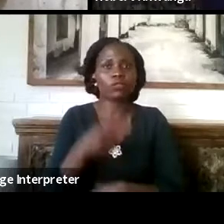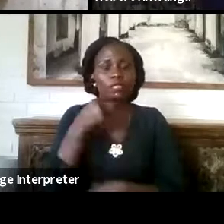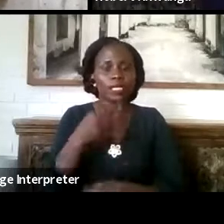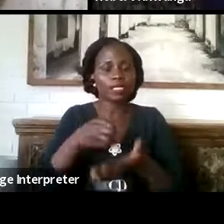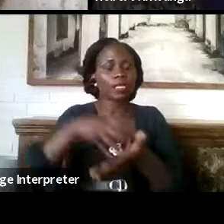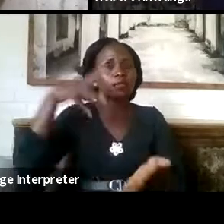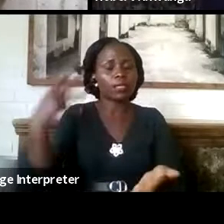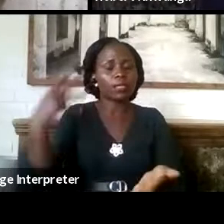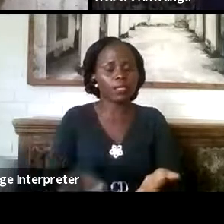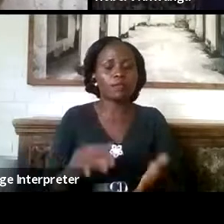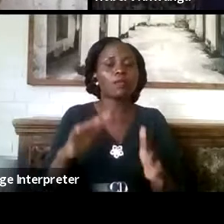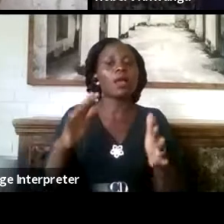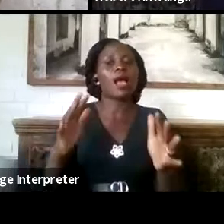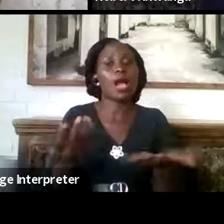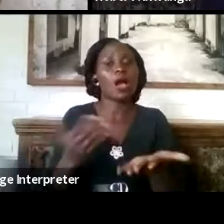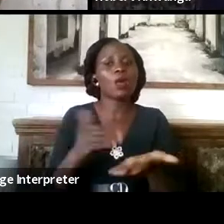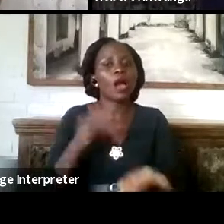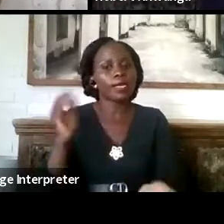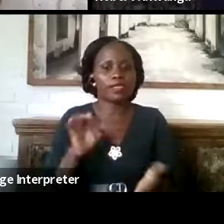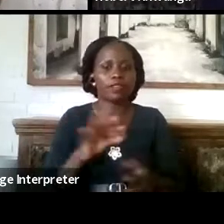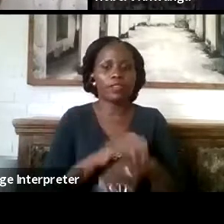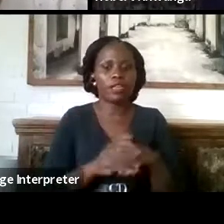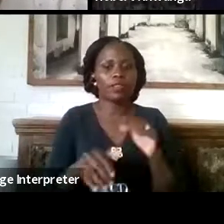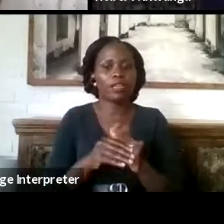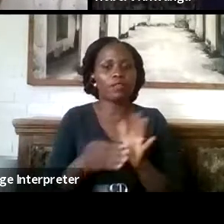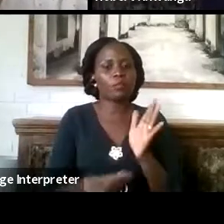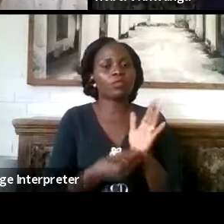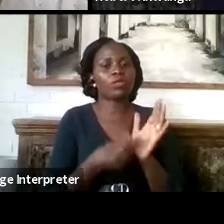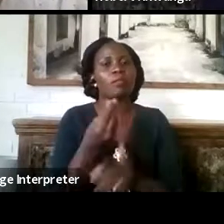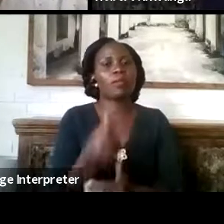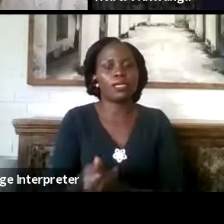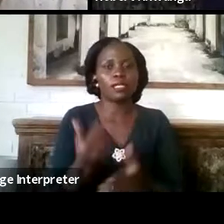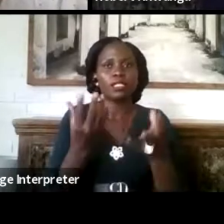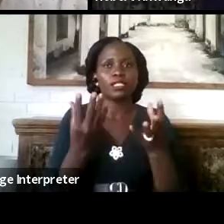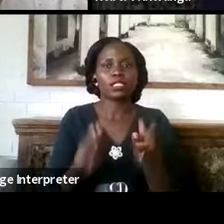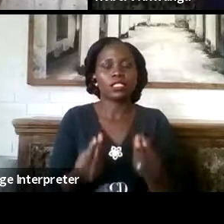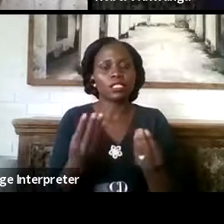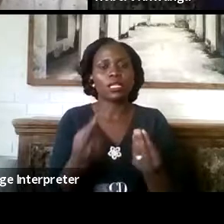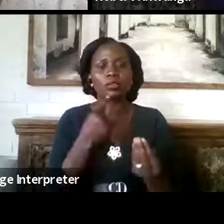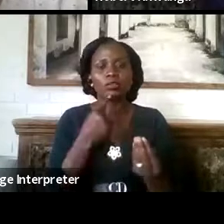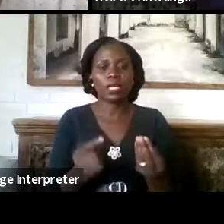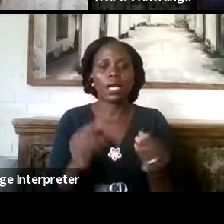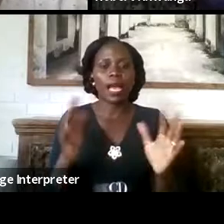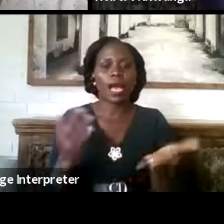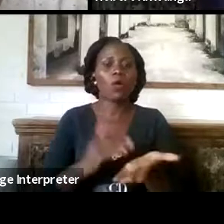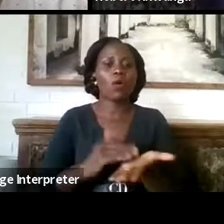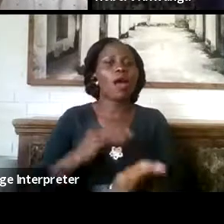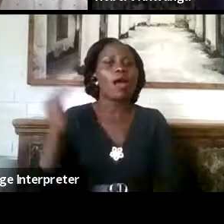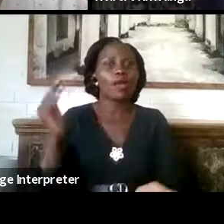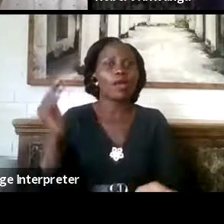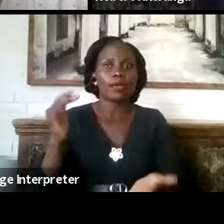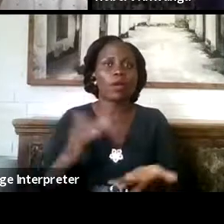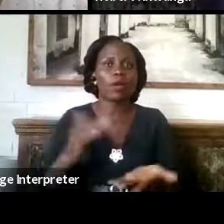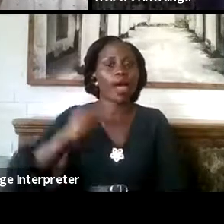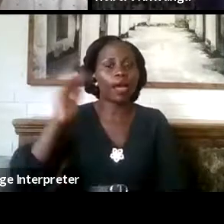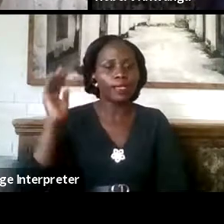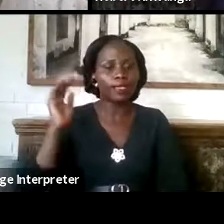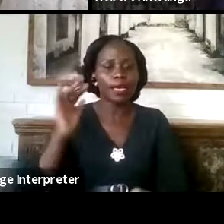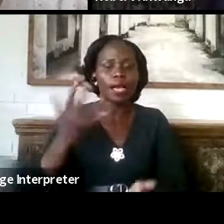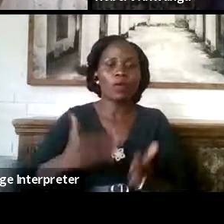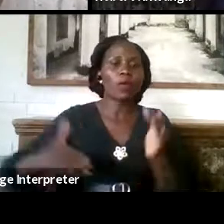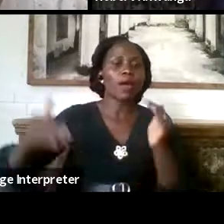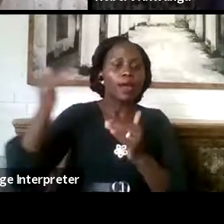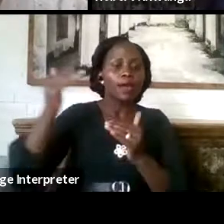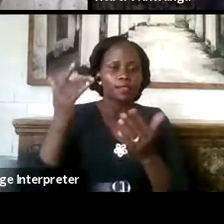put a figure? Because it is always easier to say how high, okay, how much can you give me for now, so that progressively we begin the